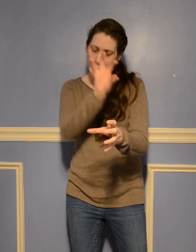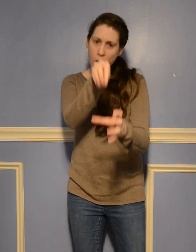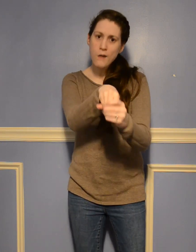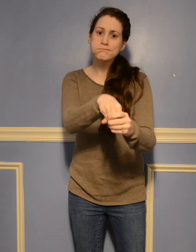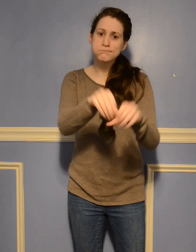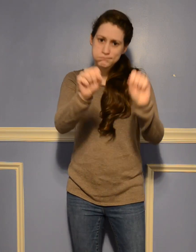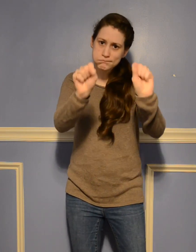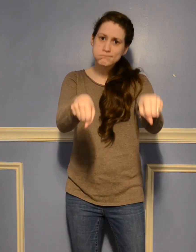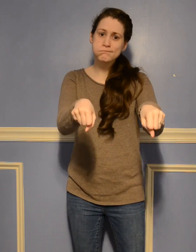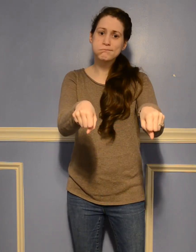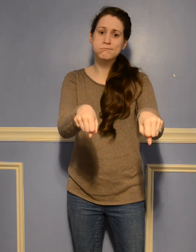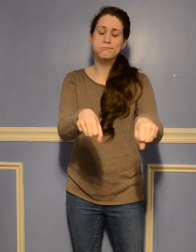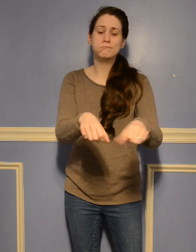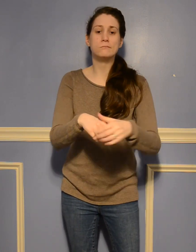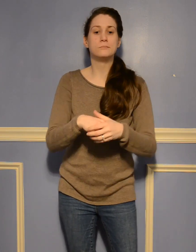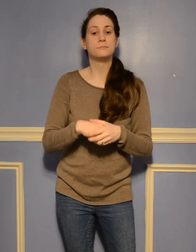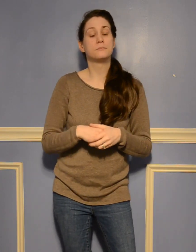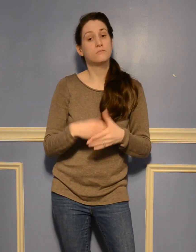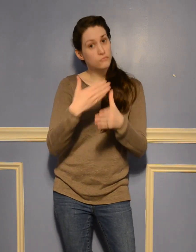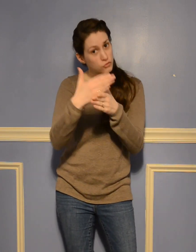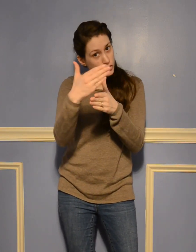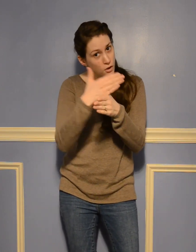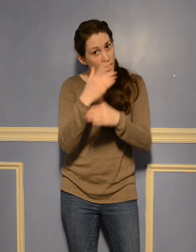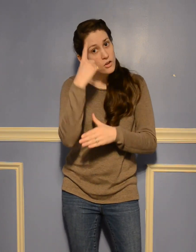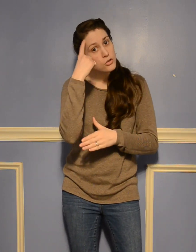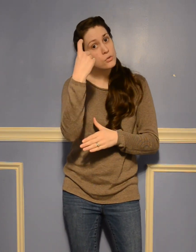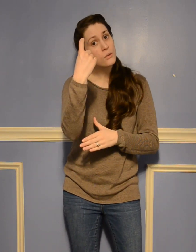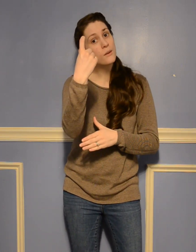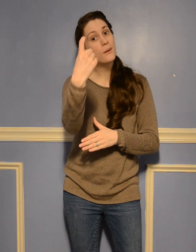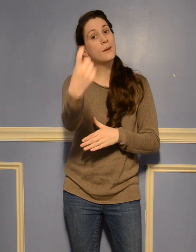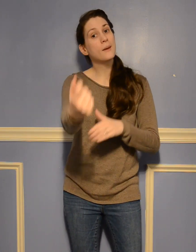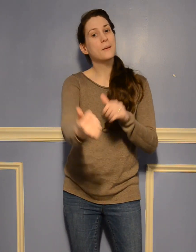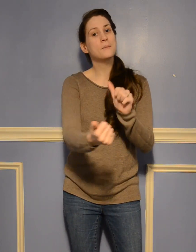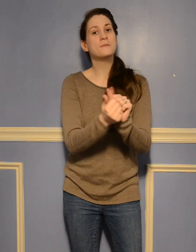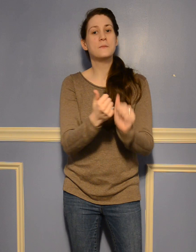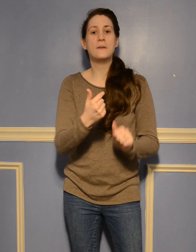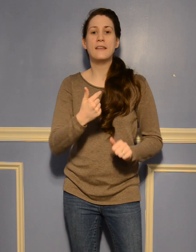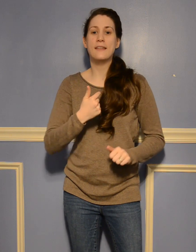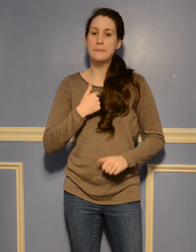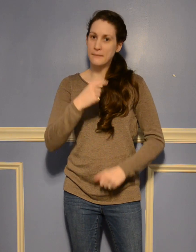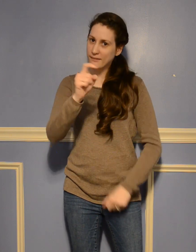of it all. Share your dreams